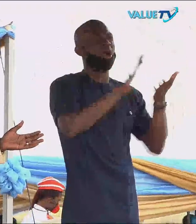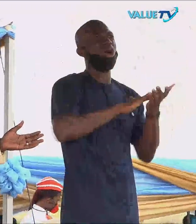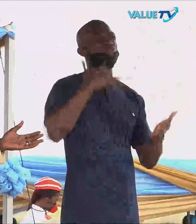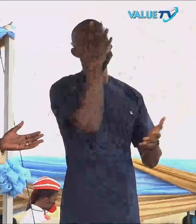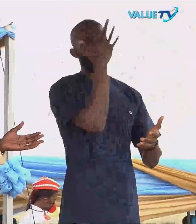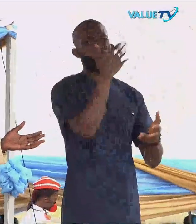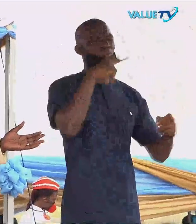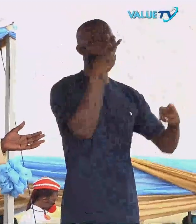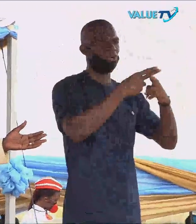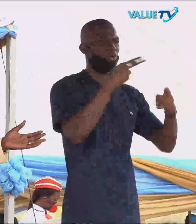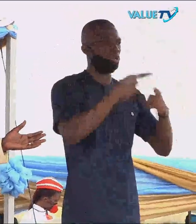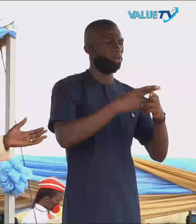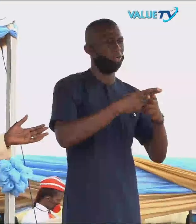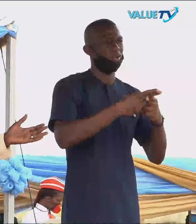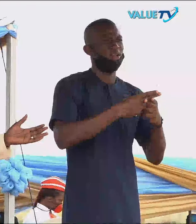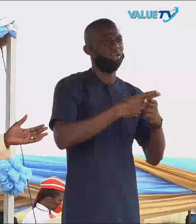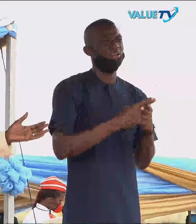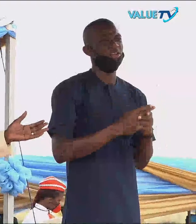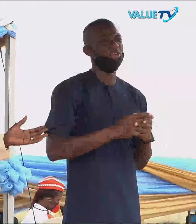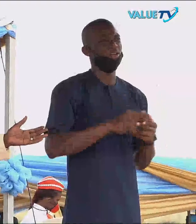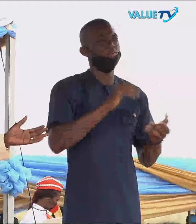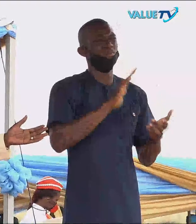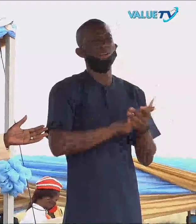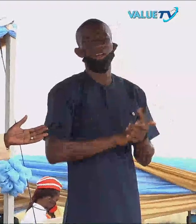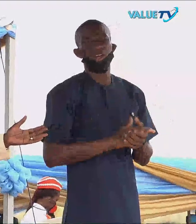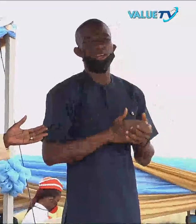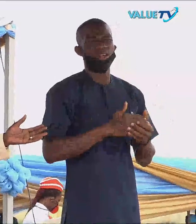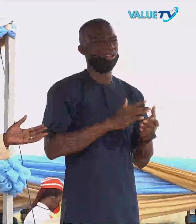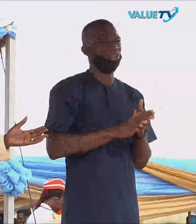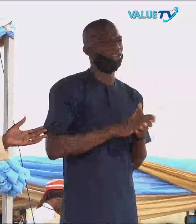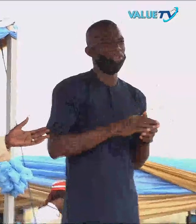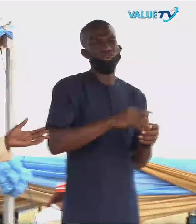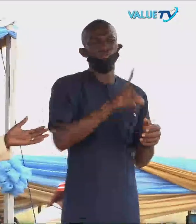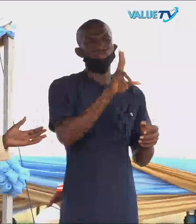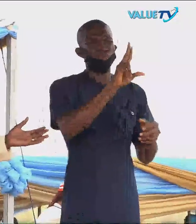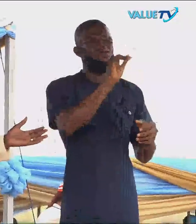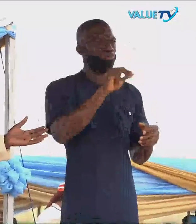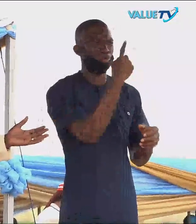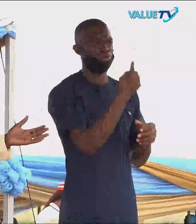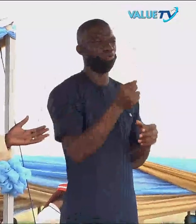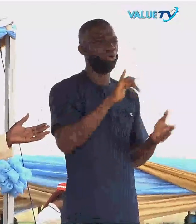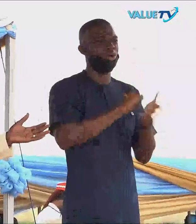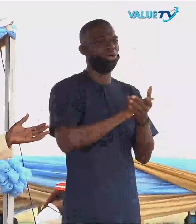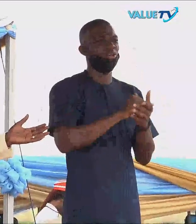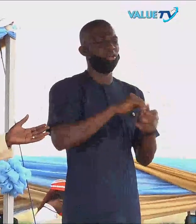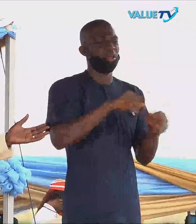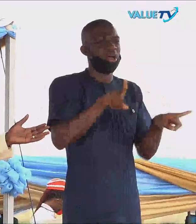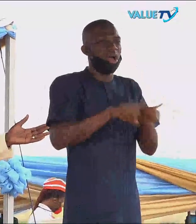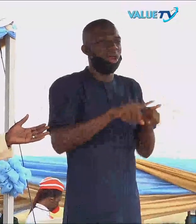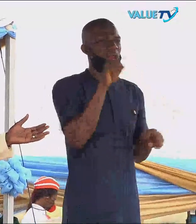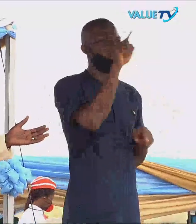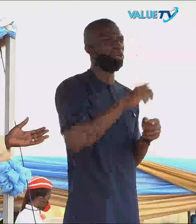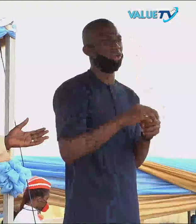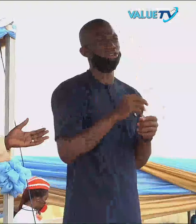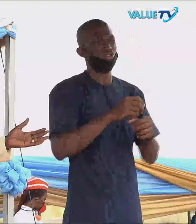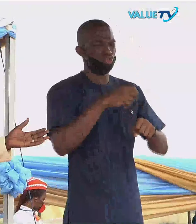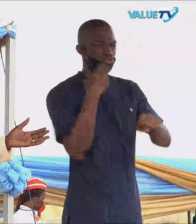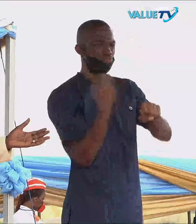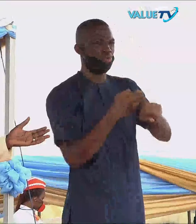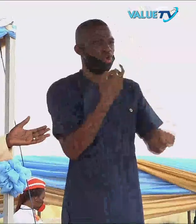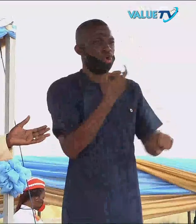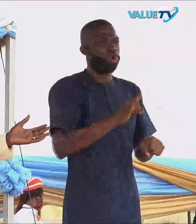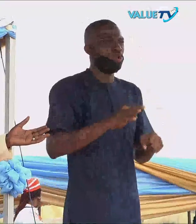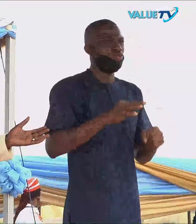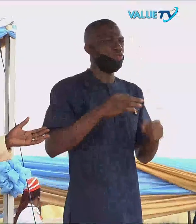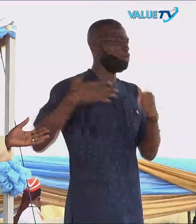name, that of a truth there is none like you. Thank you, Rock of Ages, for